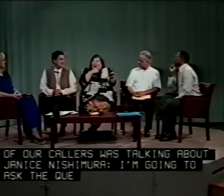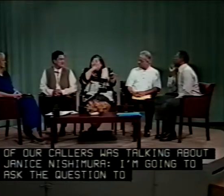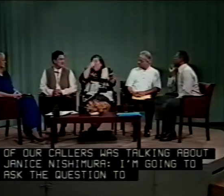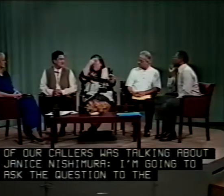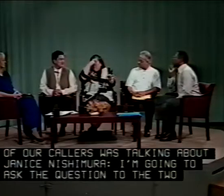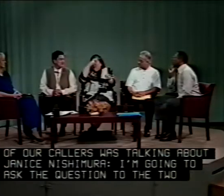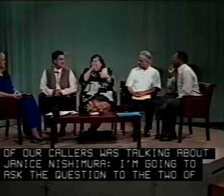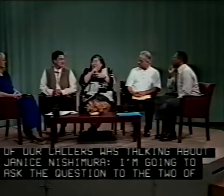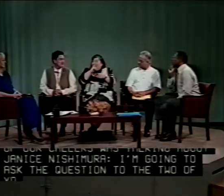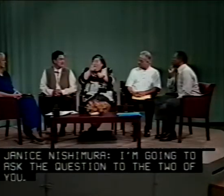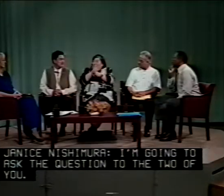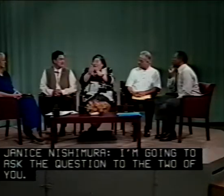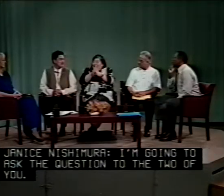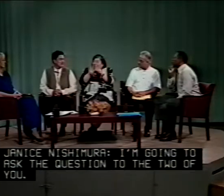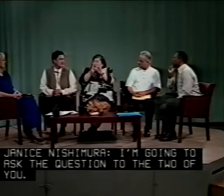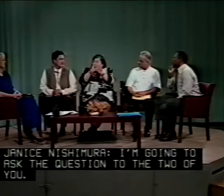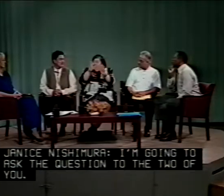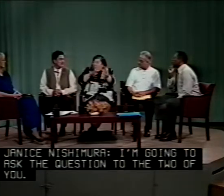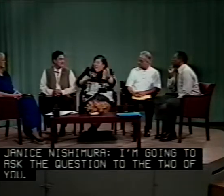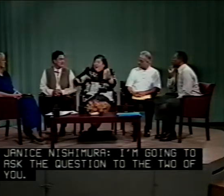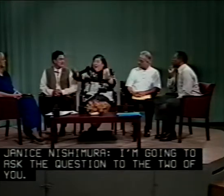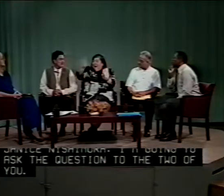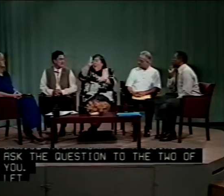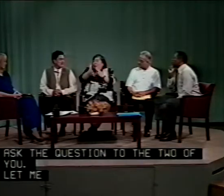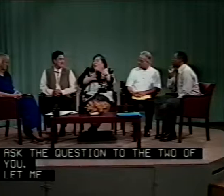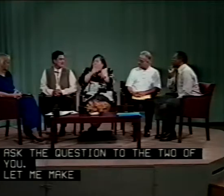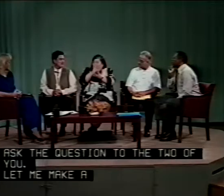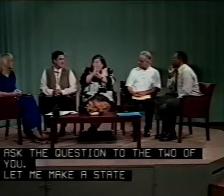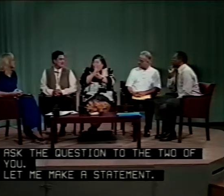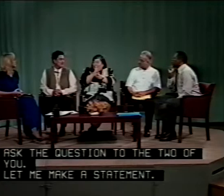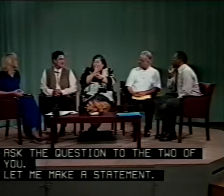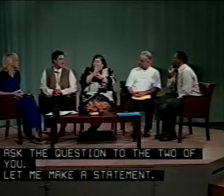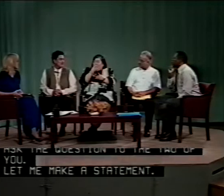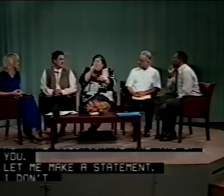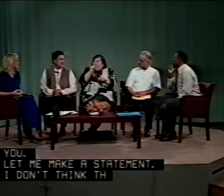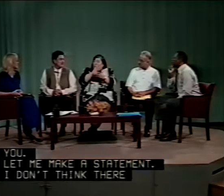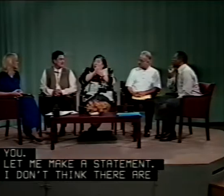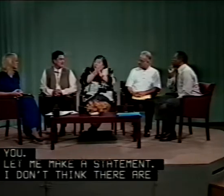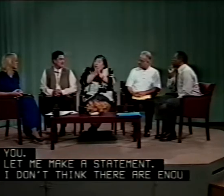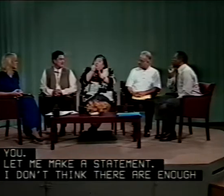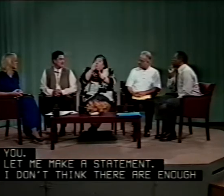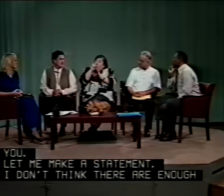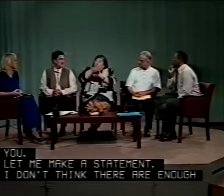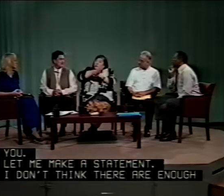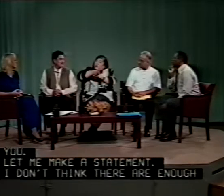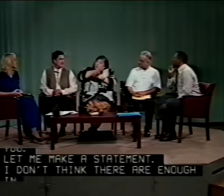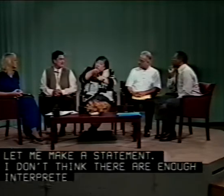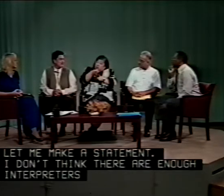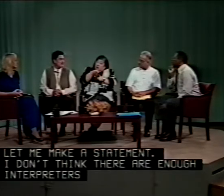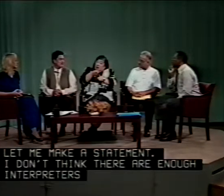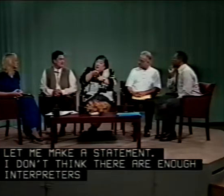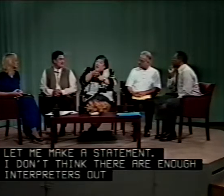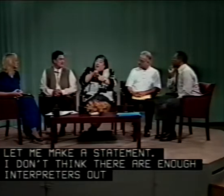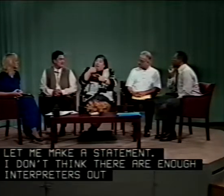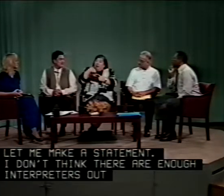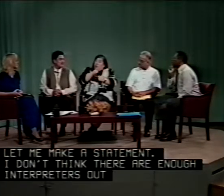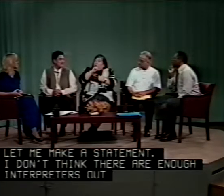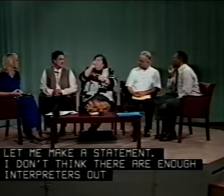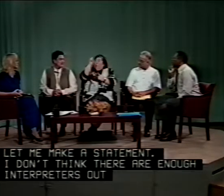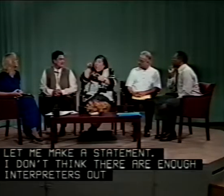Let me make a statement. I don't think there are enough interpreters out there around the world to